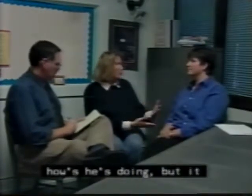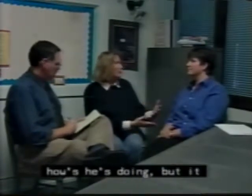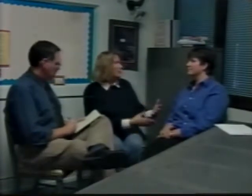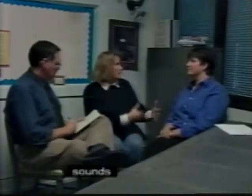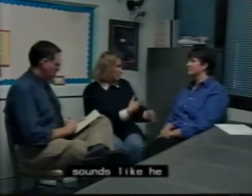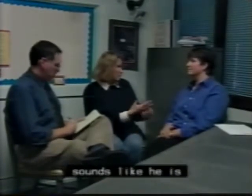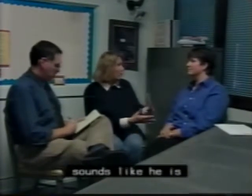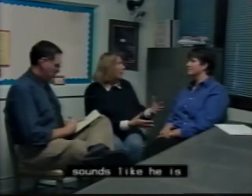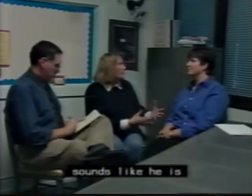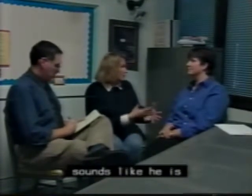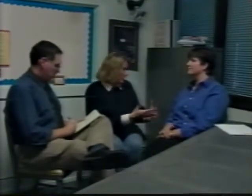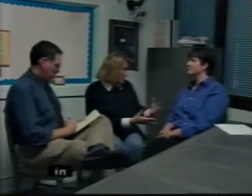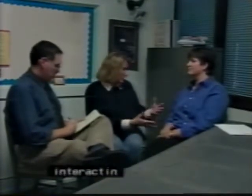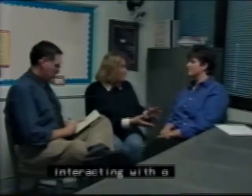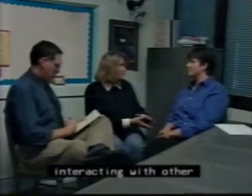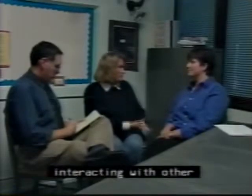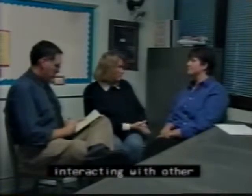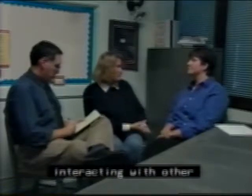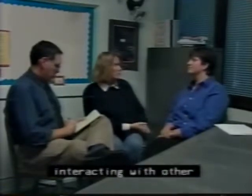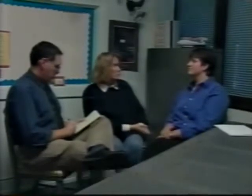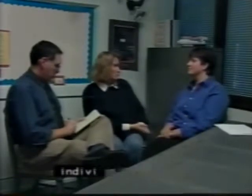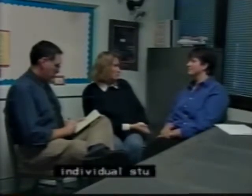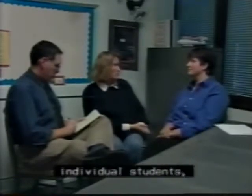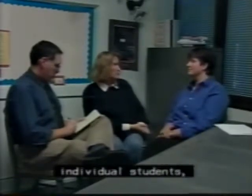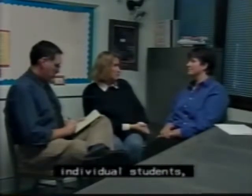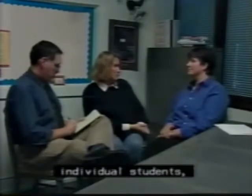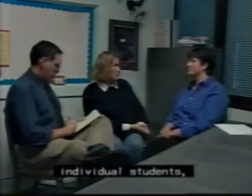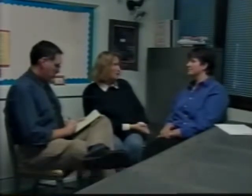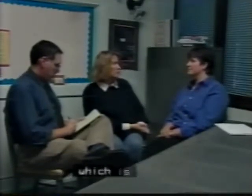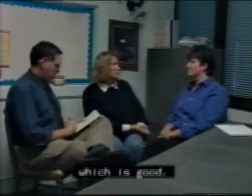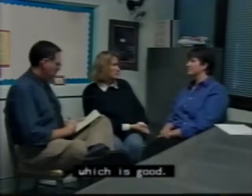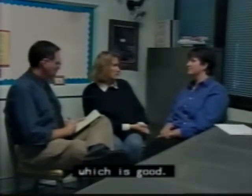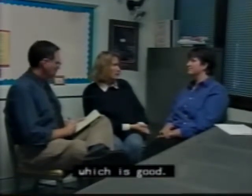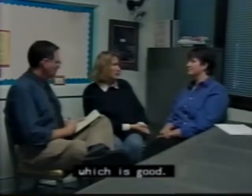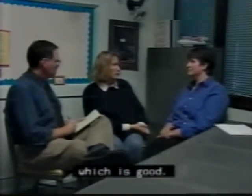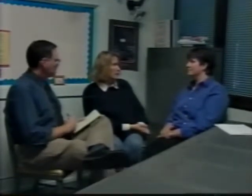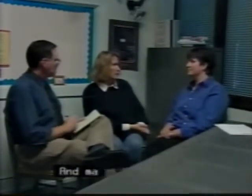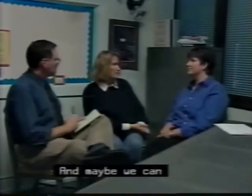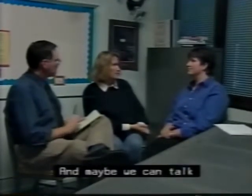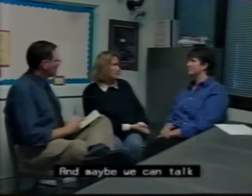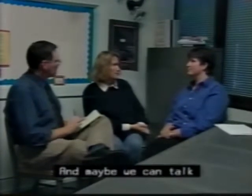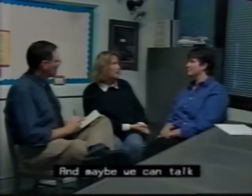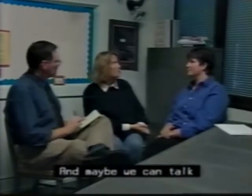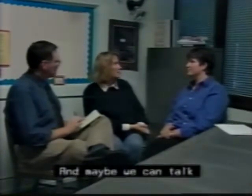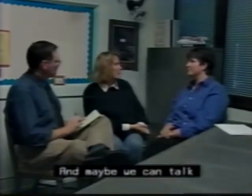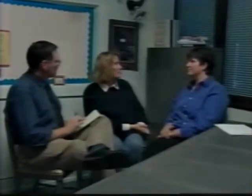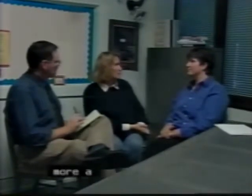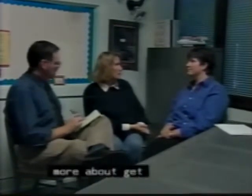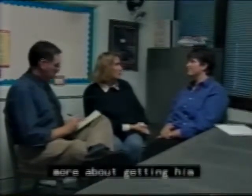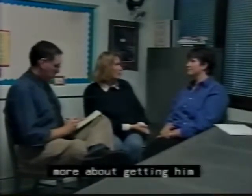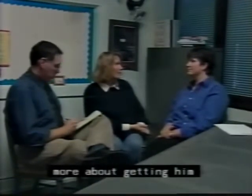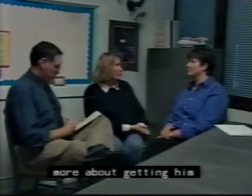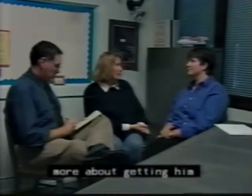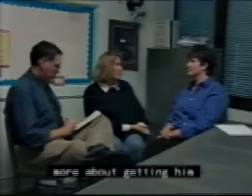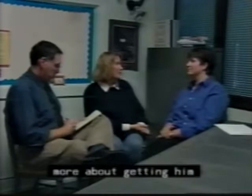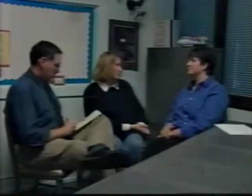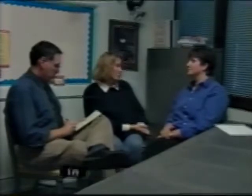like he is interacting with other individual students, which is good, and maybe we can talk more about getting him into a